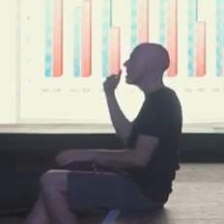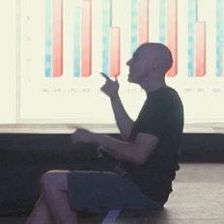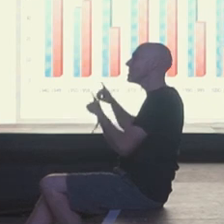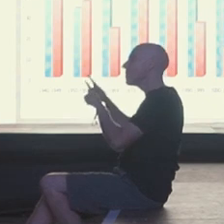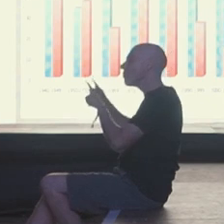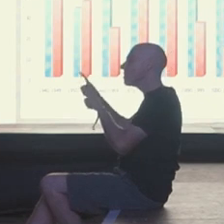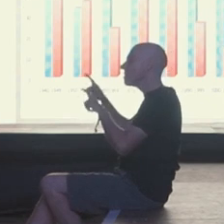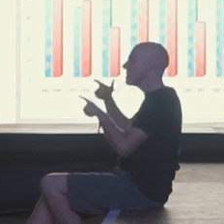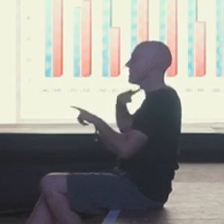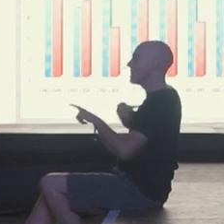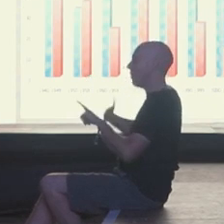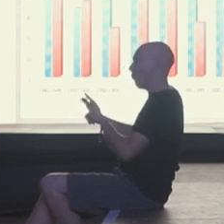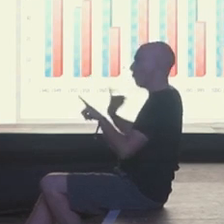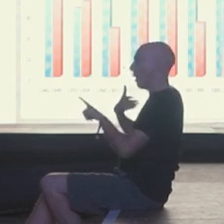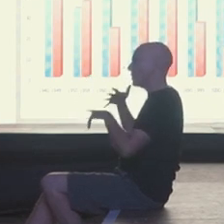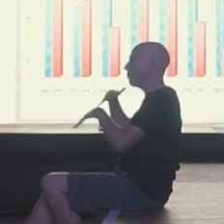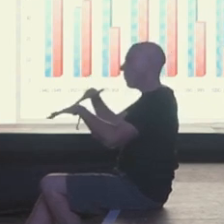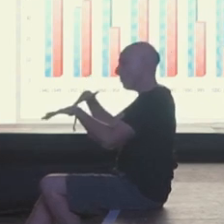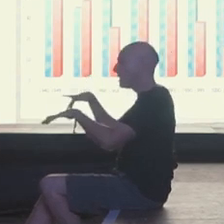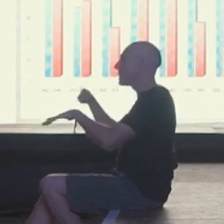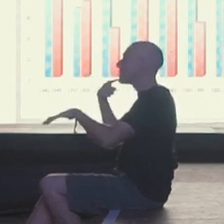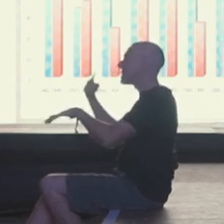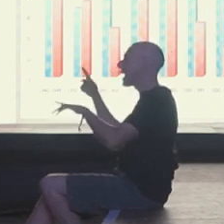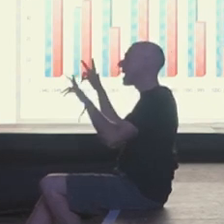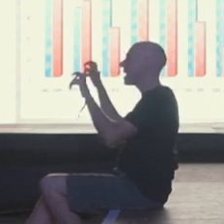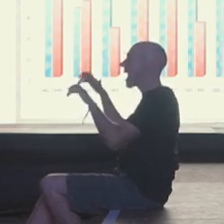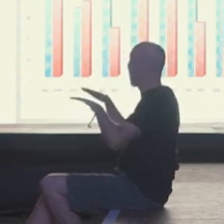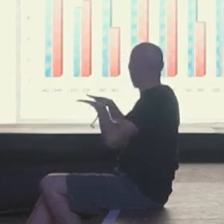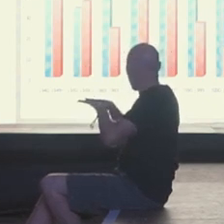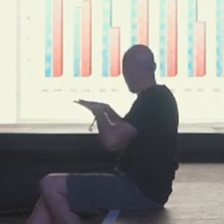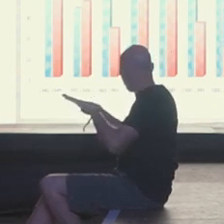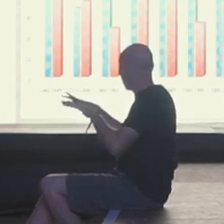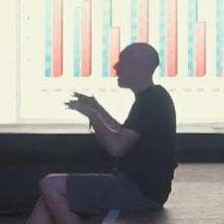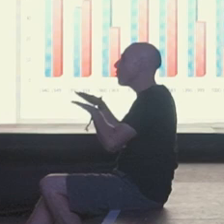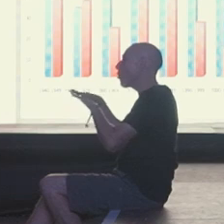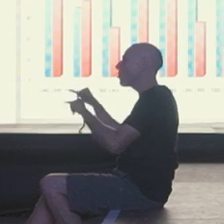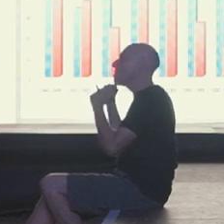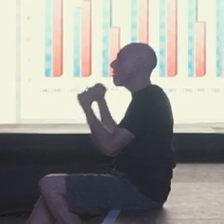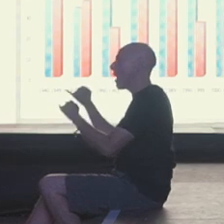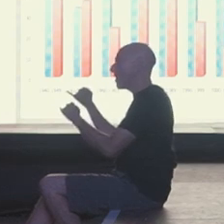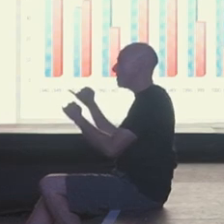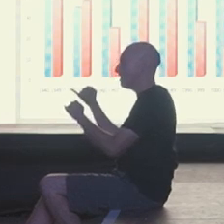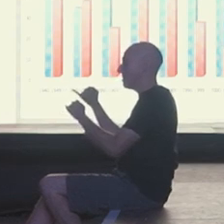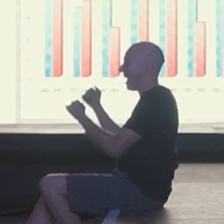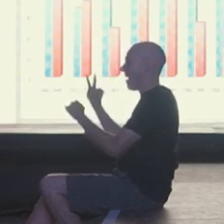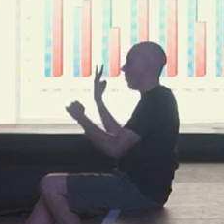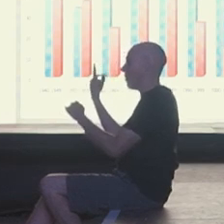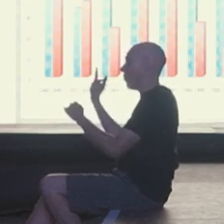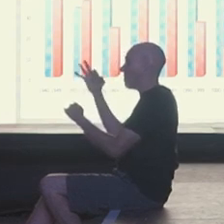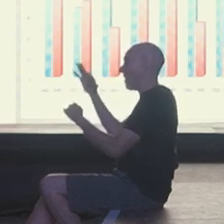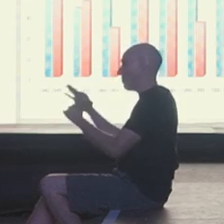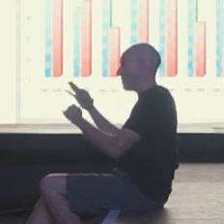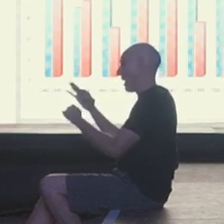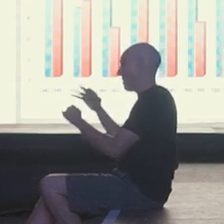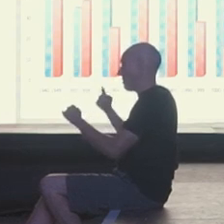on saying that any nonviolent movement that gets 3.5% of the population to participate has never failed to